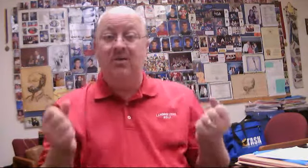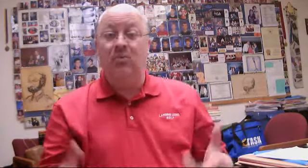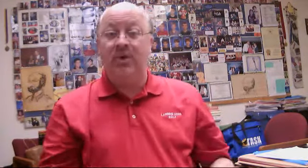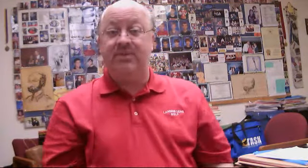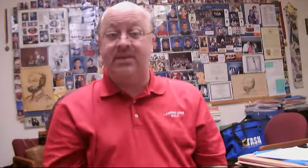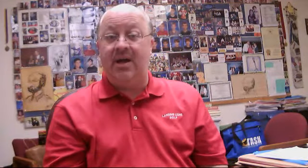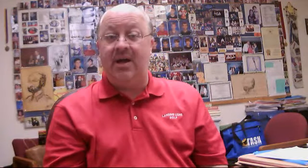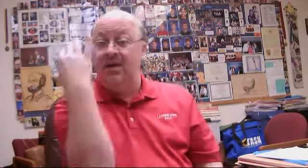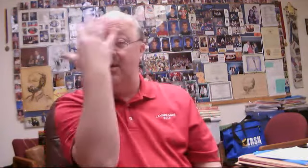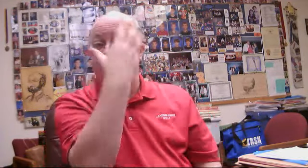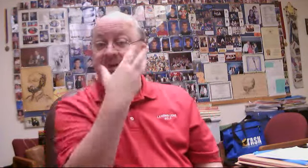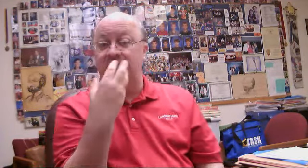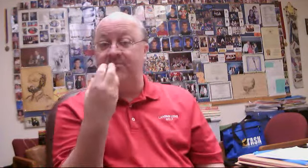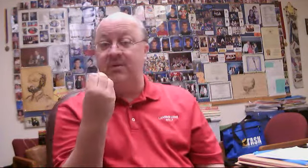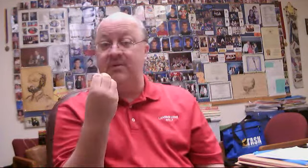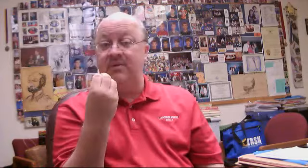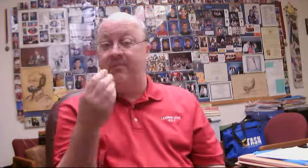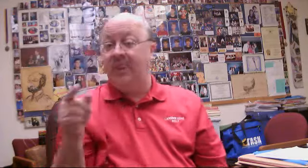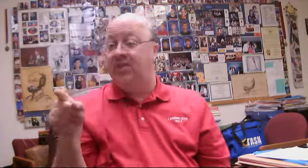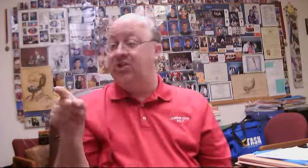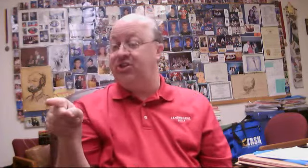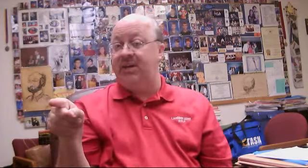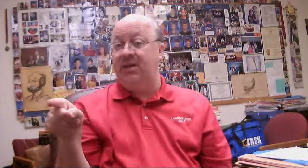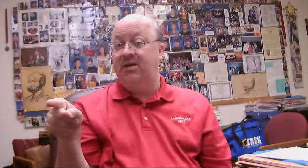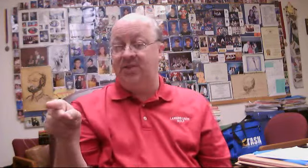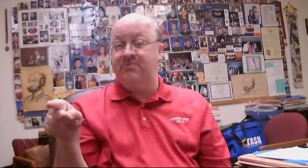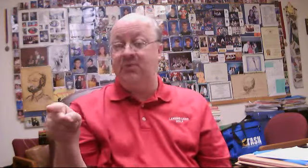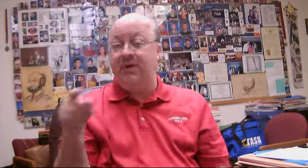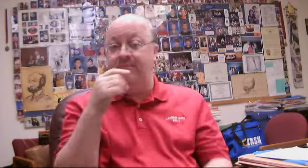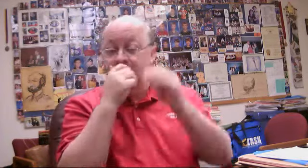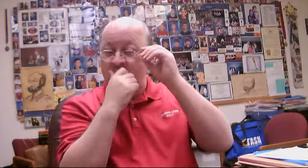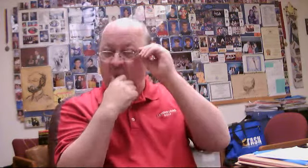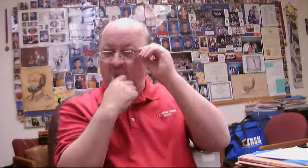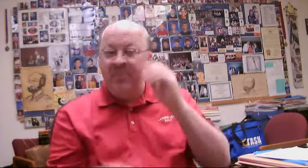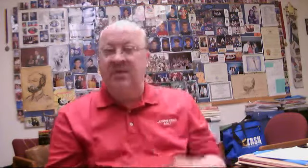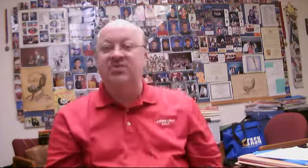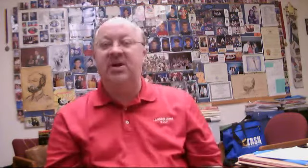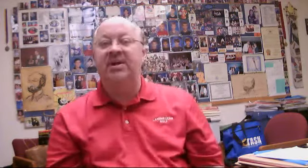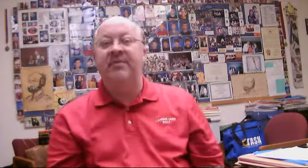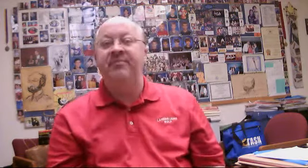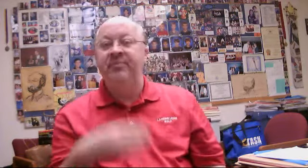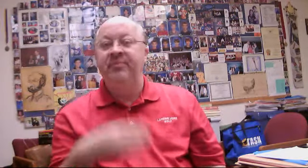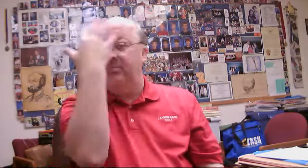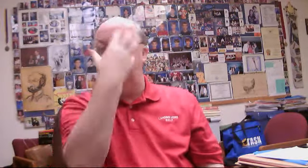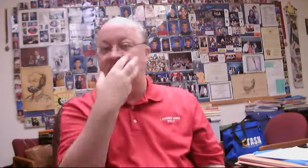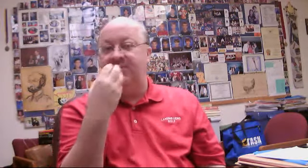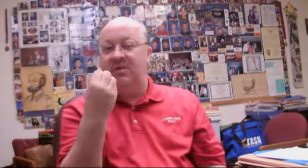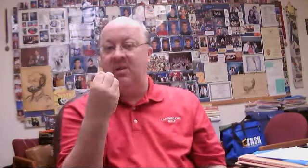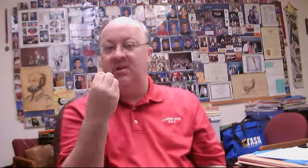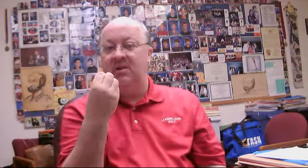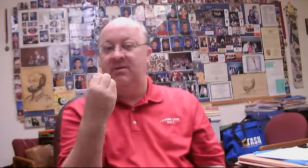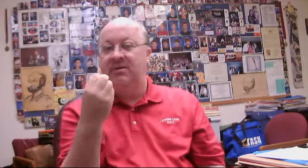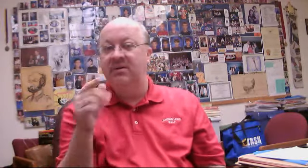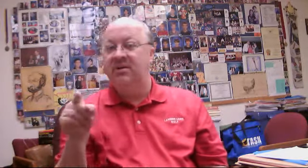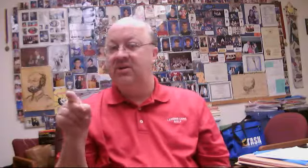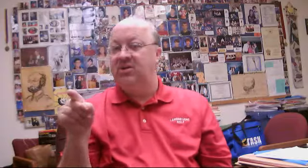we would sign beautiful, she. We just point. Let's try it again. Beautiful,